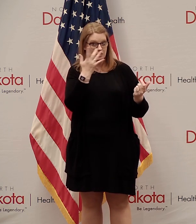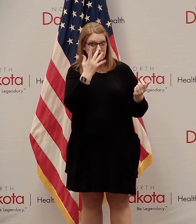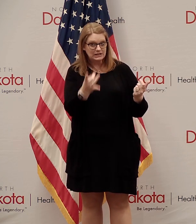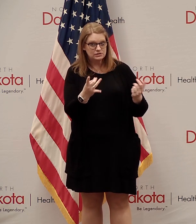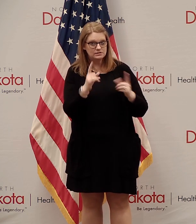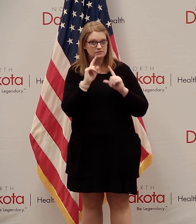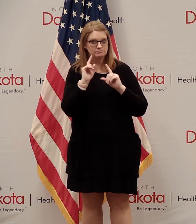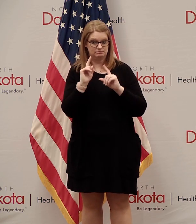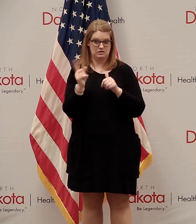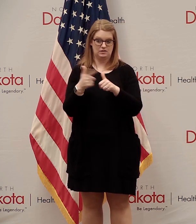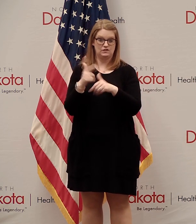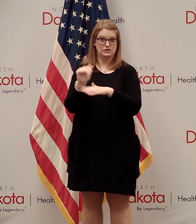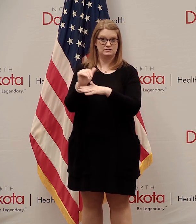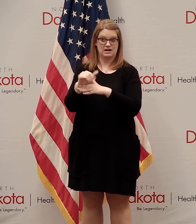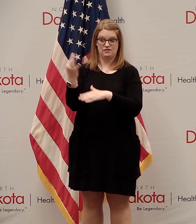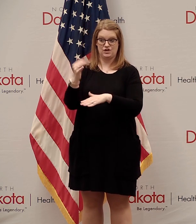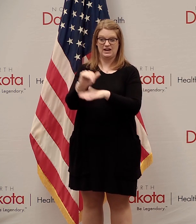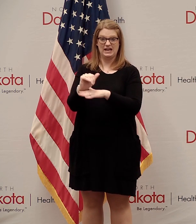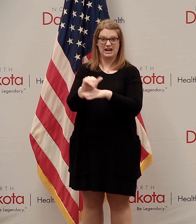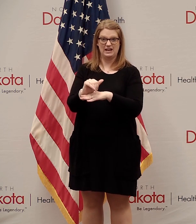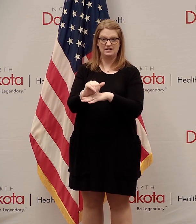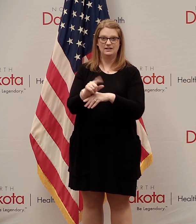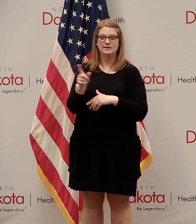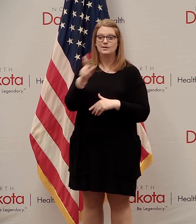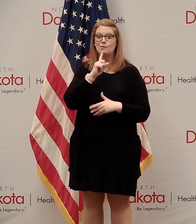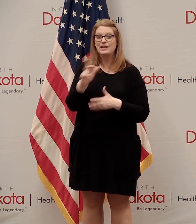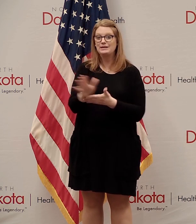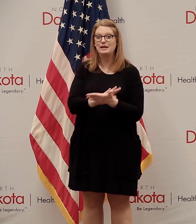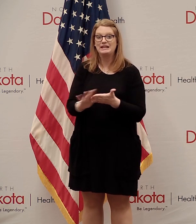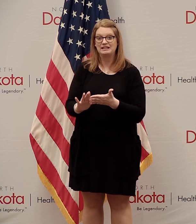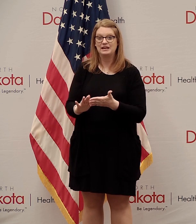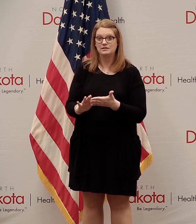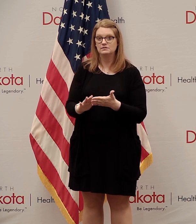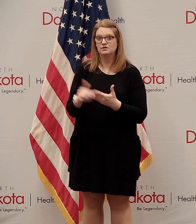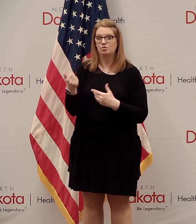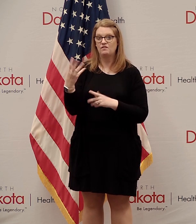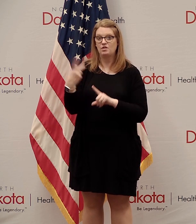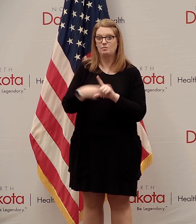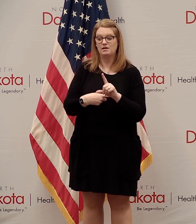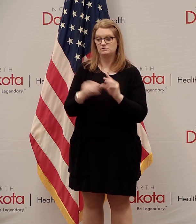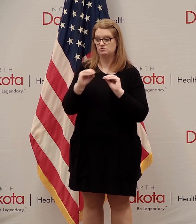going, go the first night on Friday night, because those theaters will be really clean. No one's been in them for a couple months.